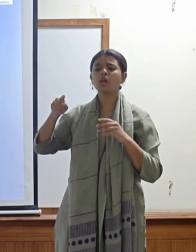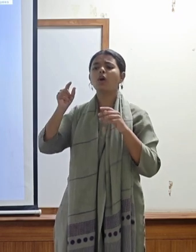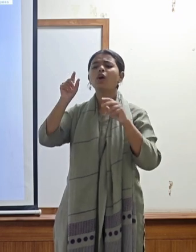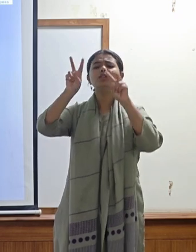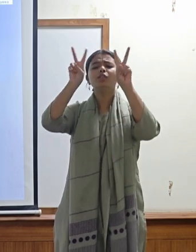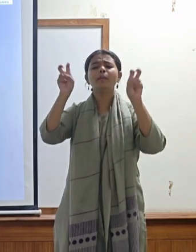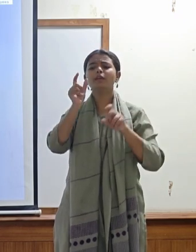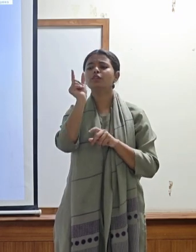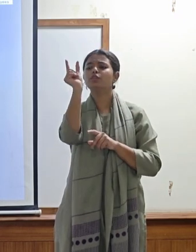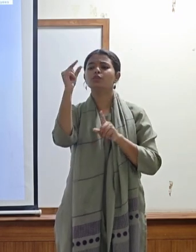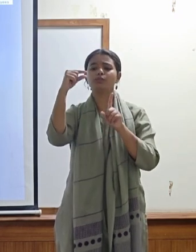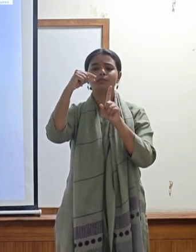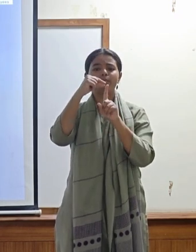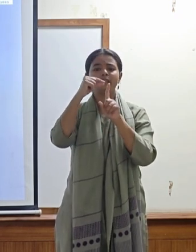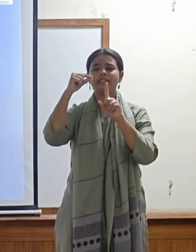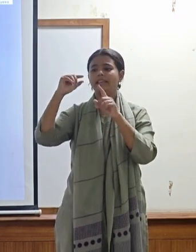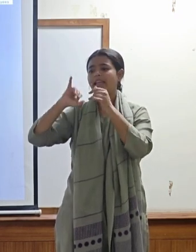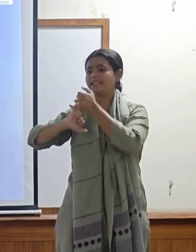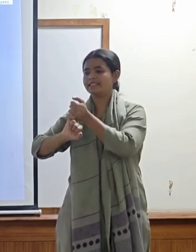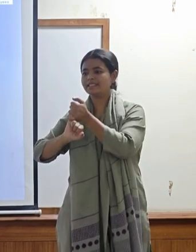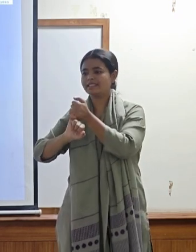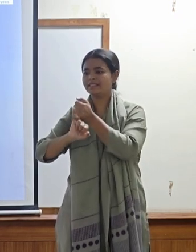that is Unified Pension Scheme.